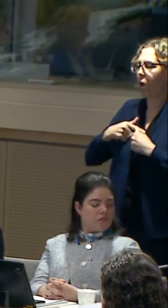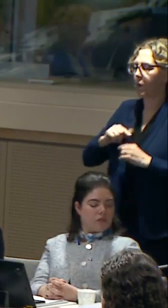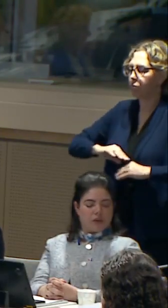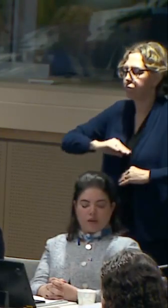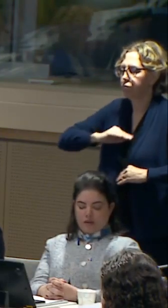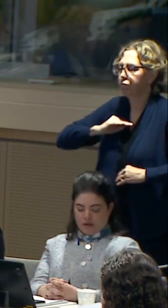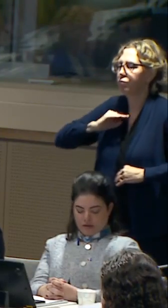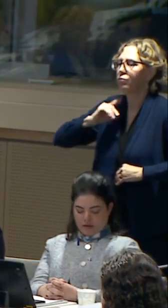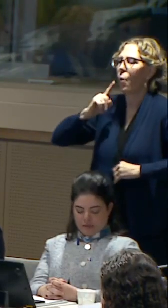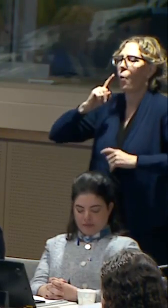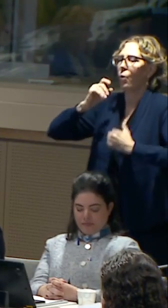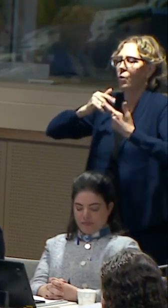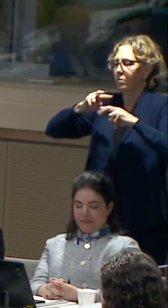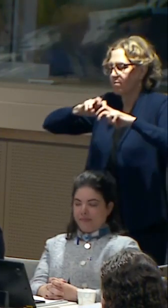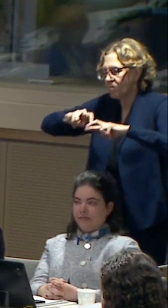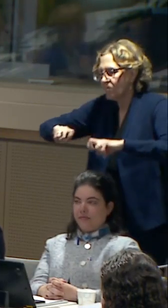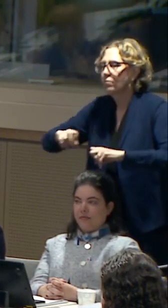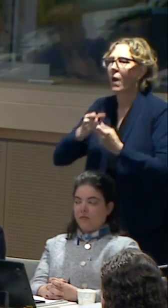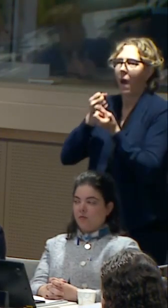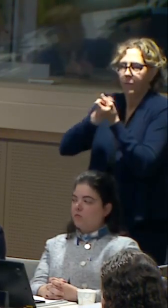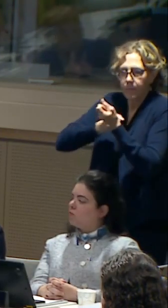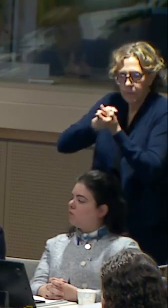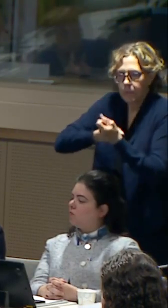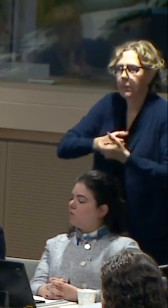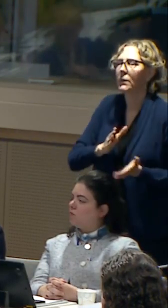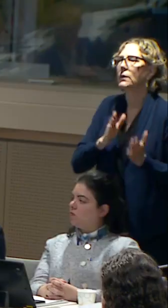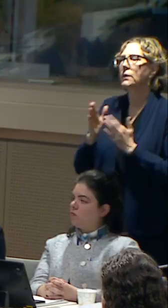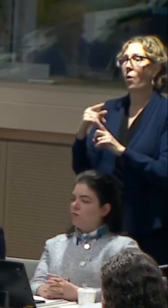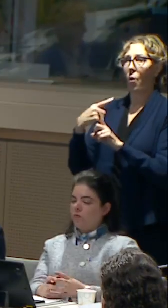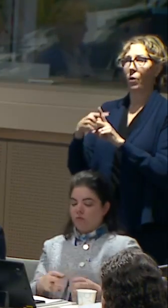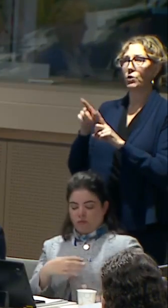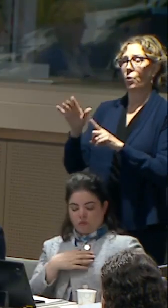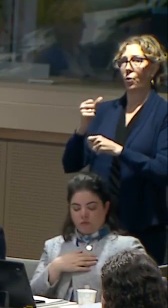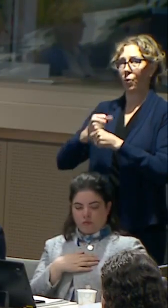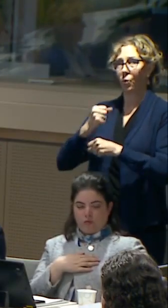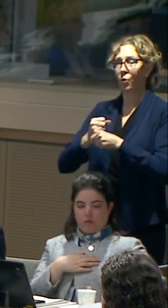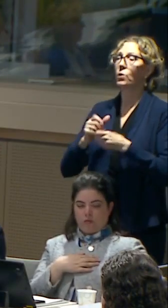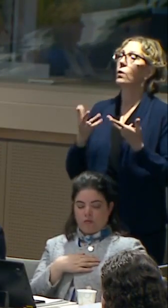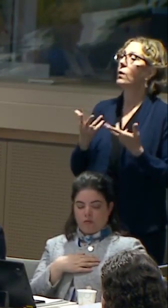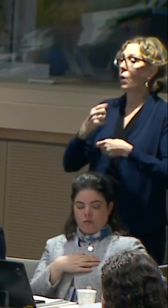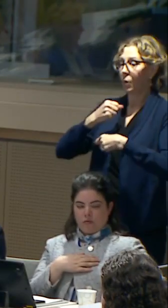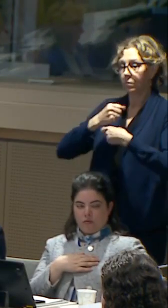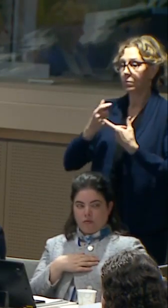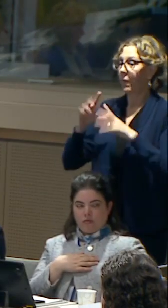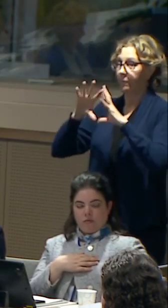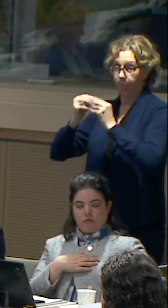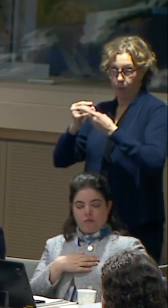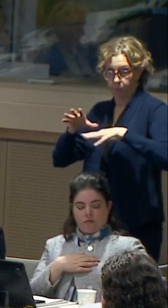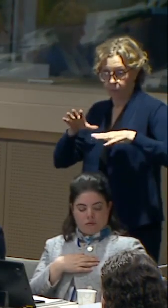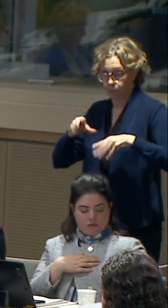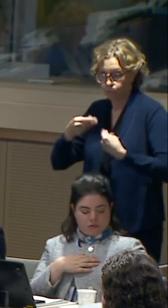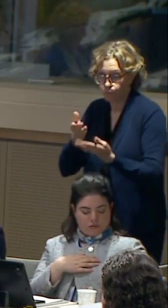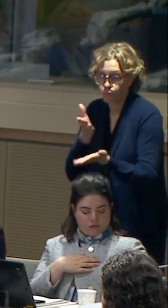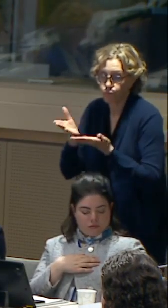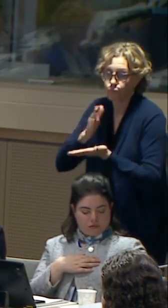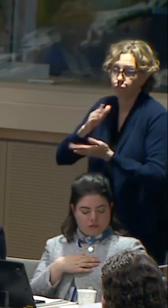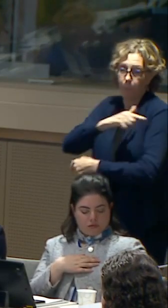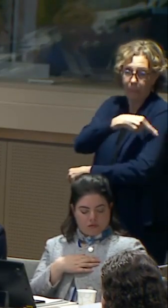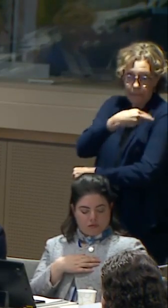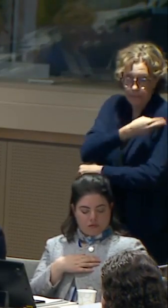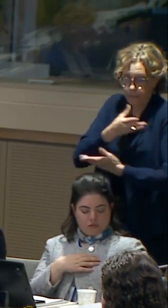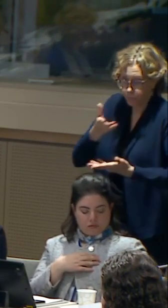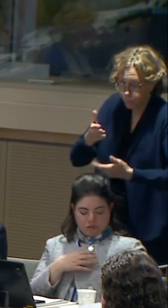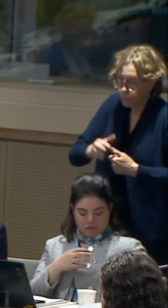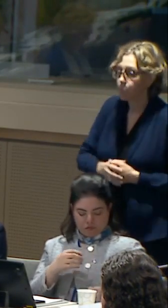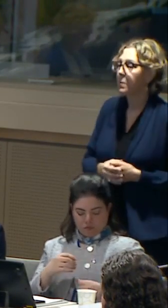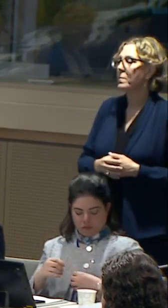geriatric psychiatry, self-advocacy, but also worked in family practice, is medical services advisor of the Public